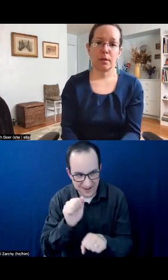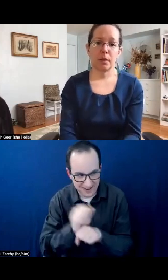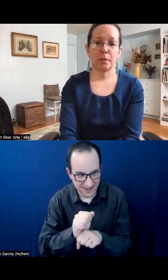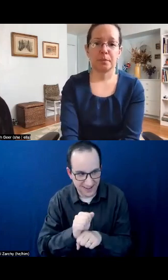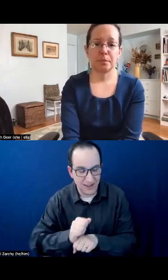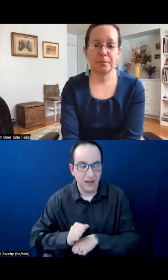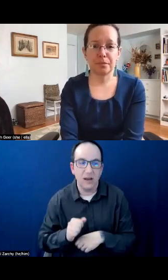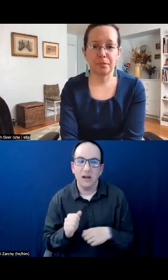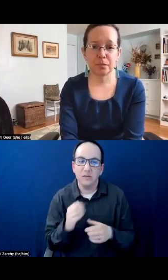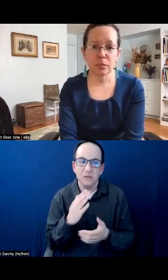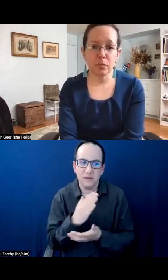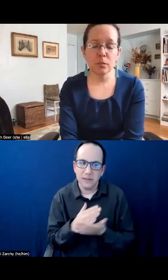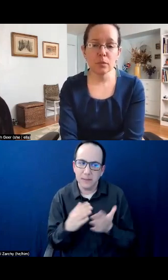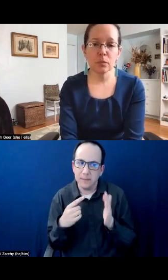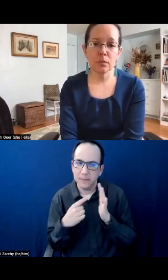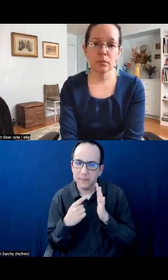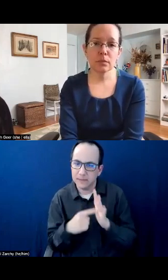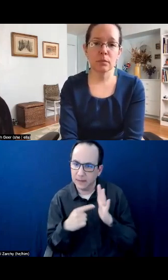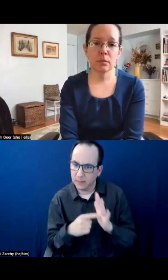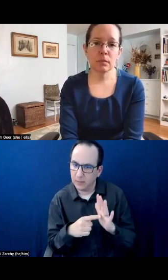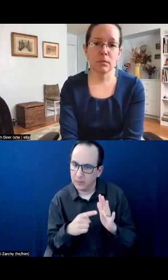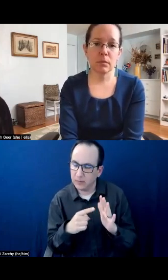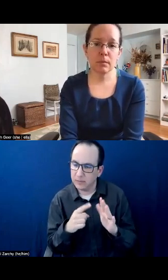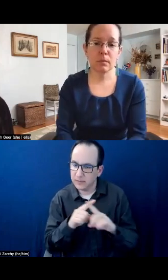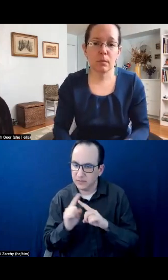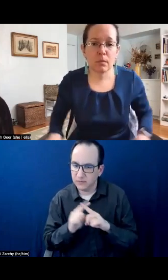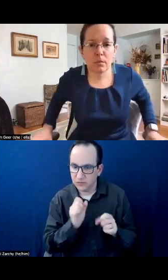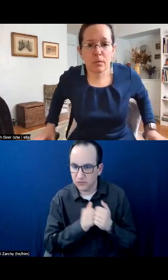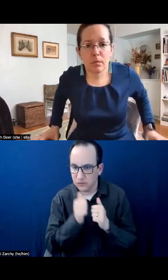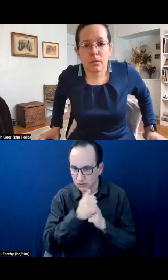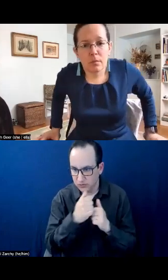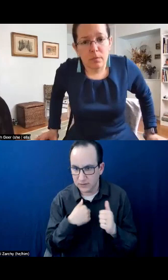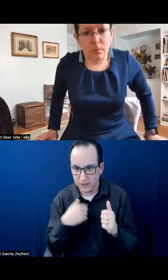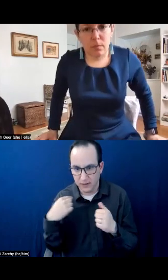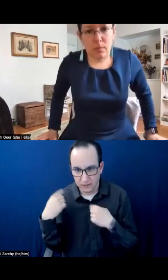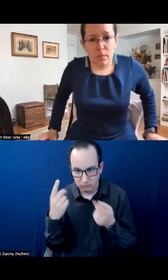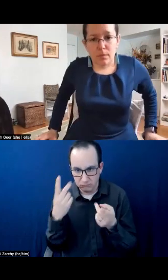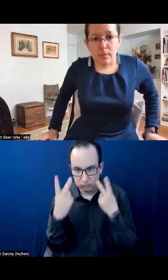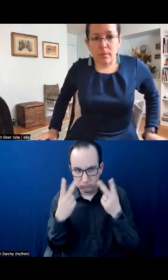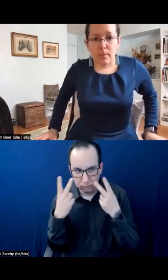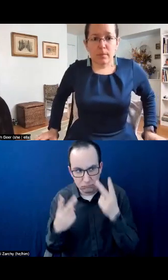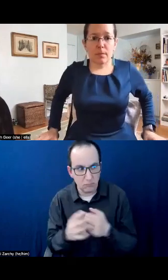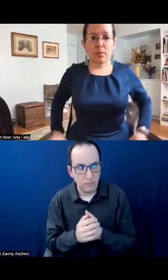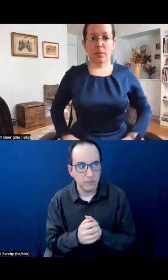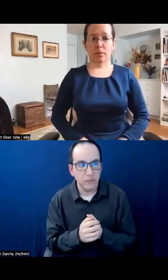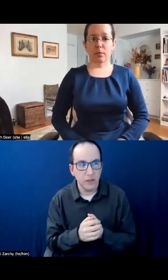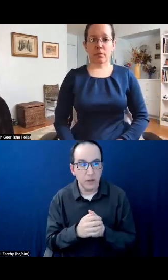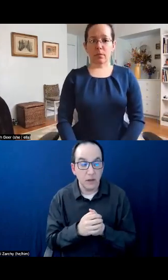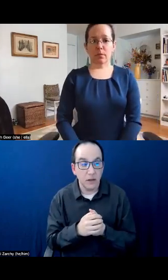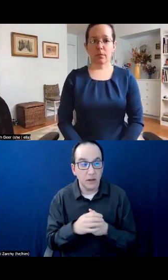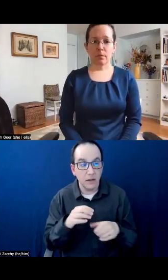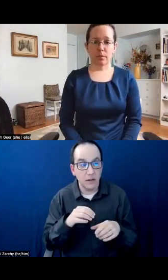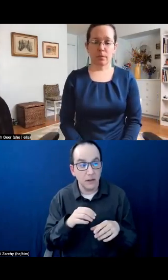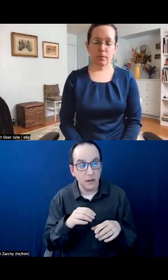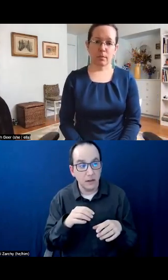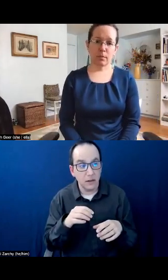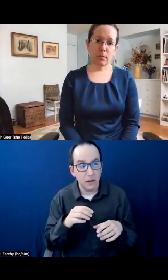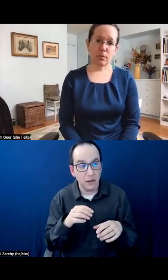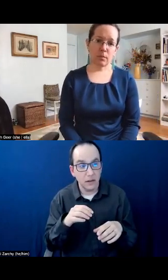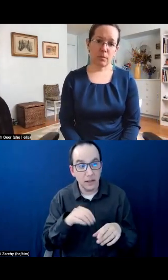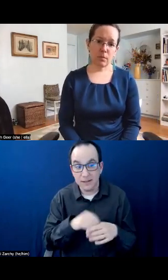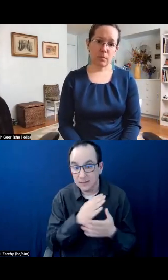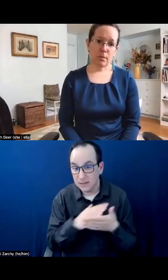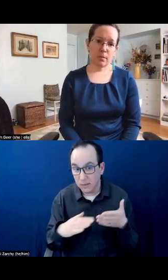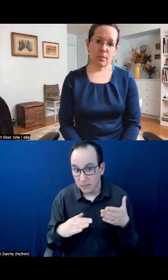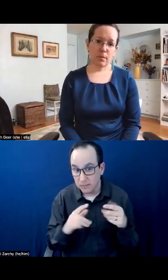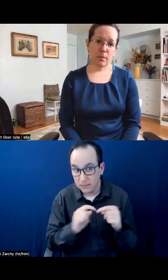structure. I don't know where you work or what that looks like. But obviously, I'm going to share some examples, and your